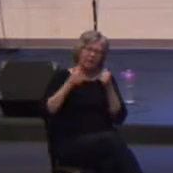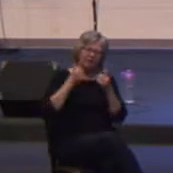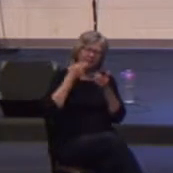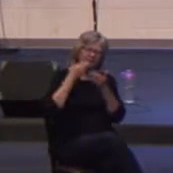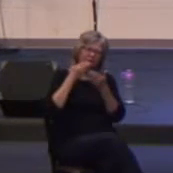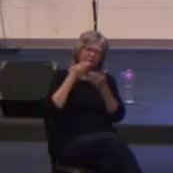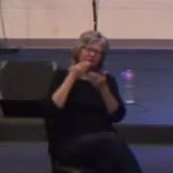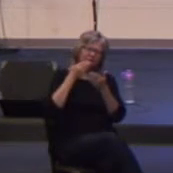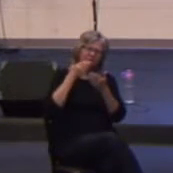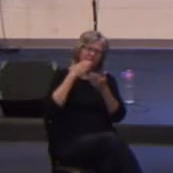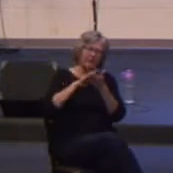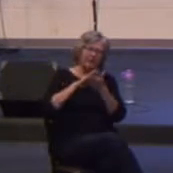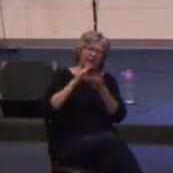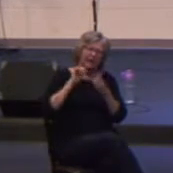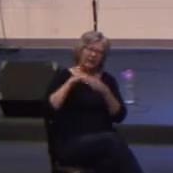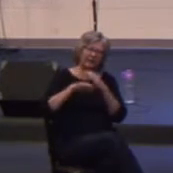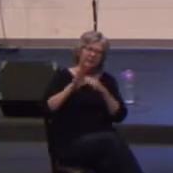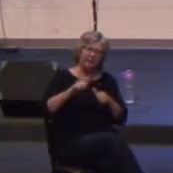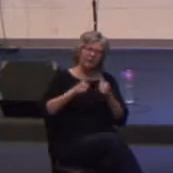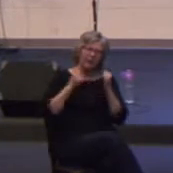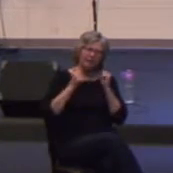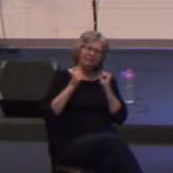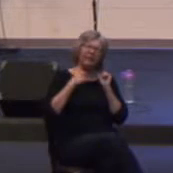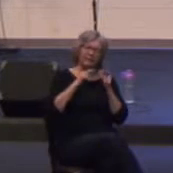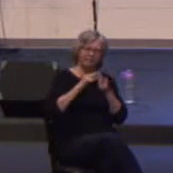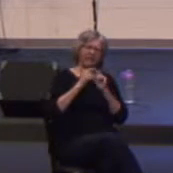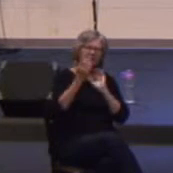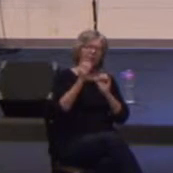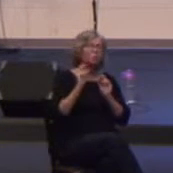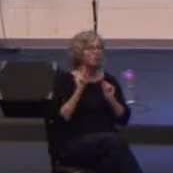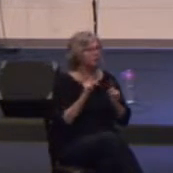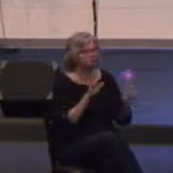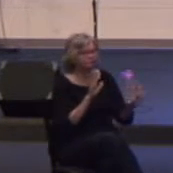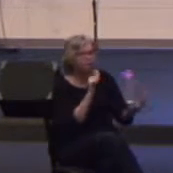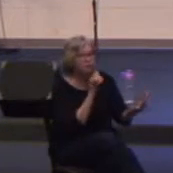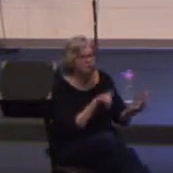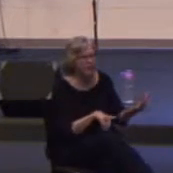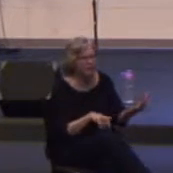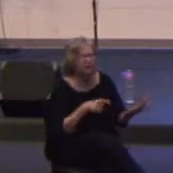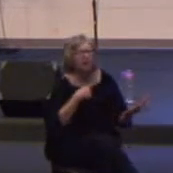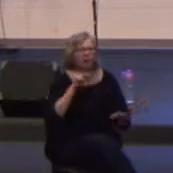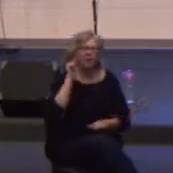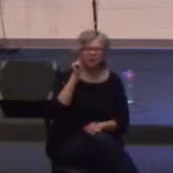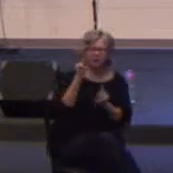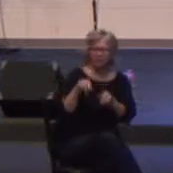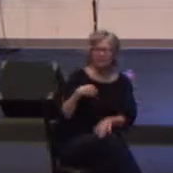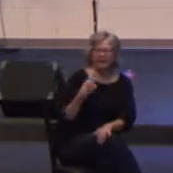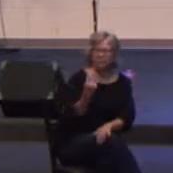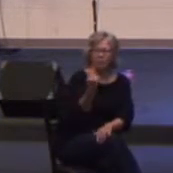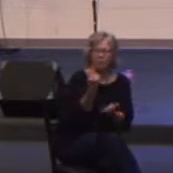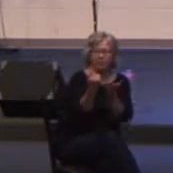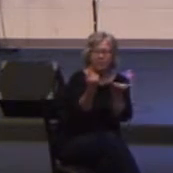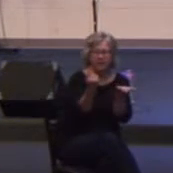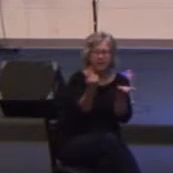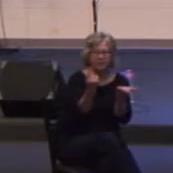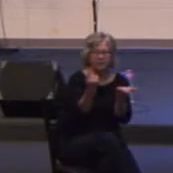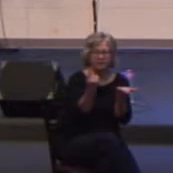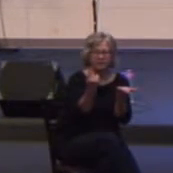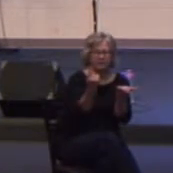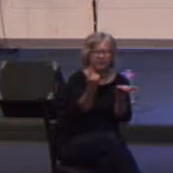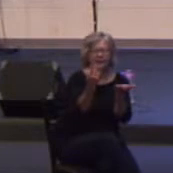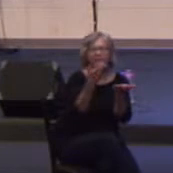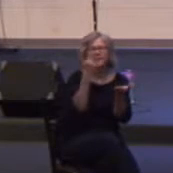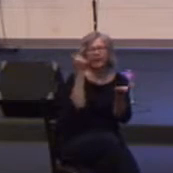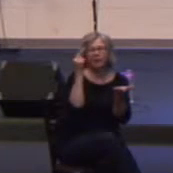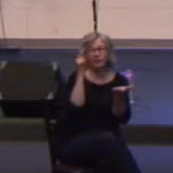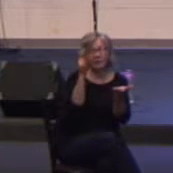then let me compare myself to them. No. We look at somebody who has one thing going better for them than for us,